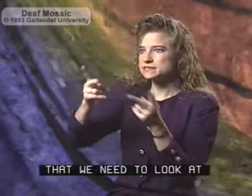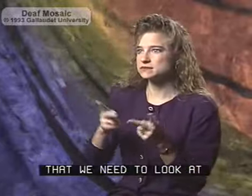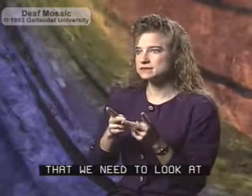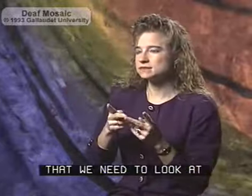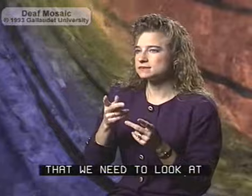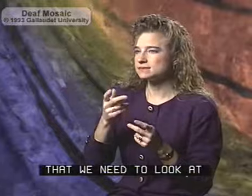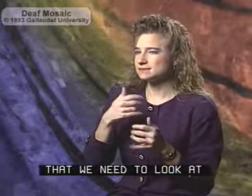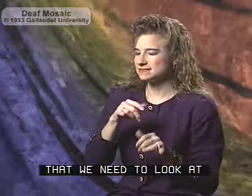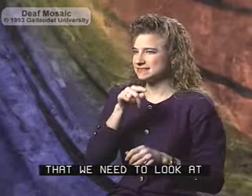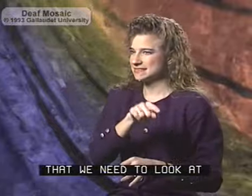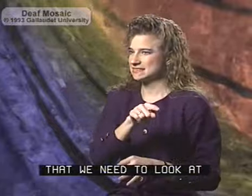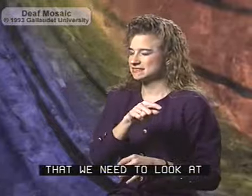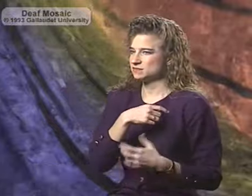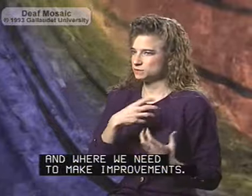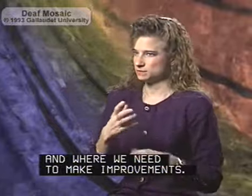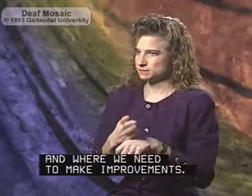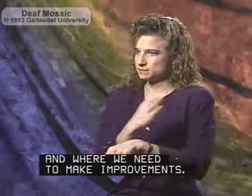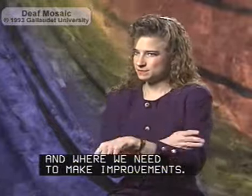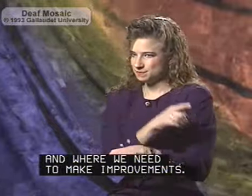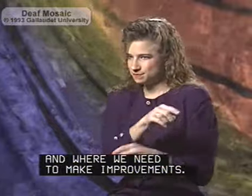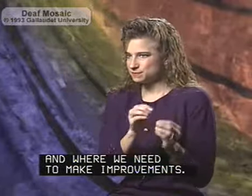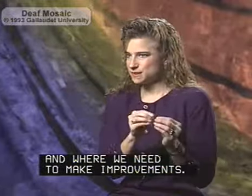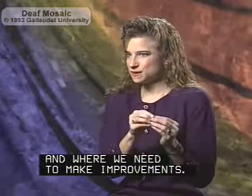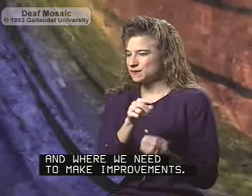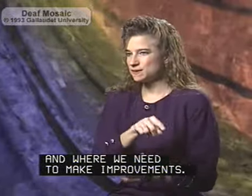that we need to look at and where we need to make improvements.